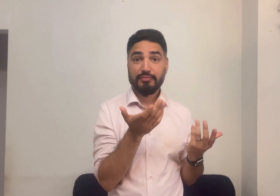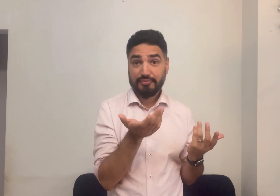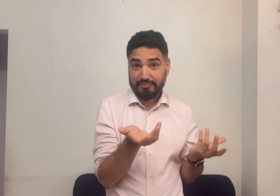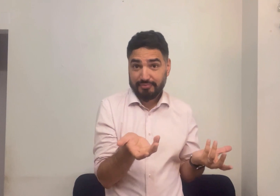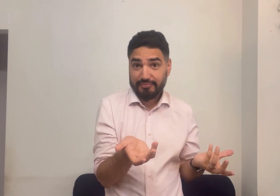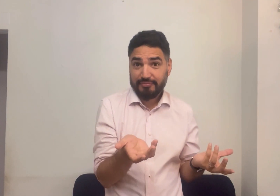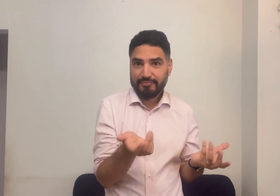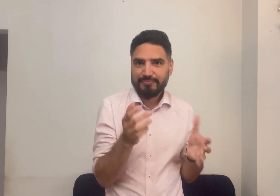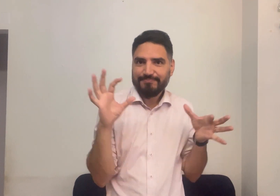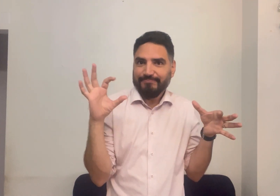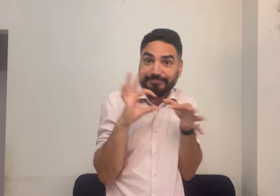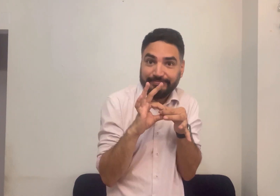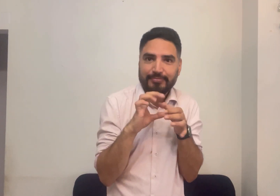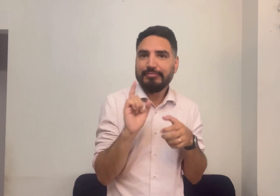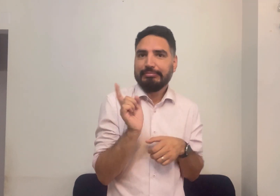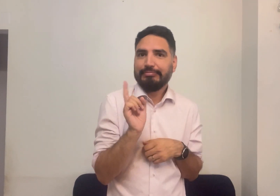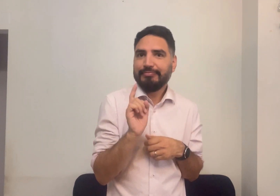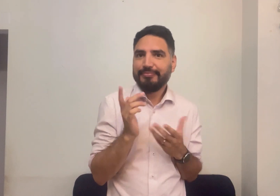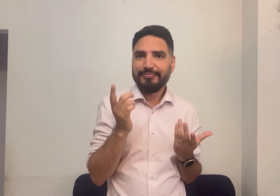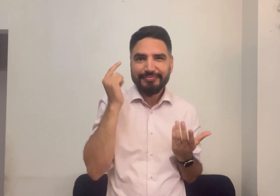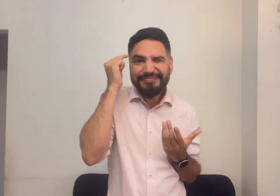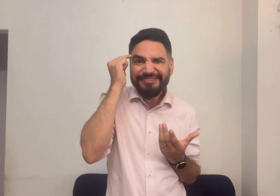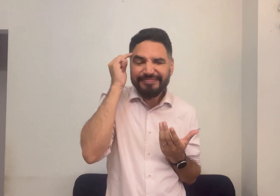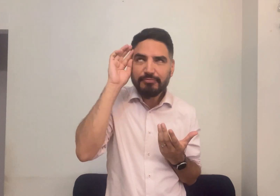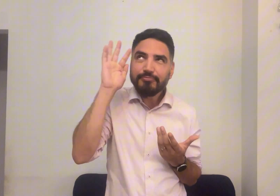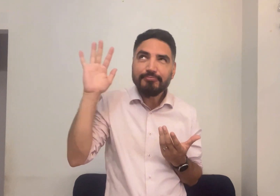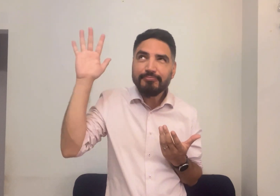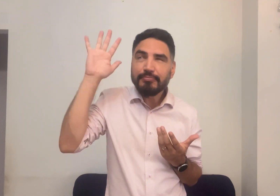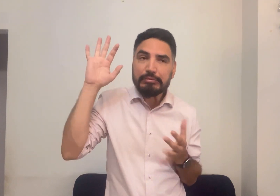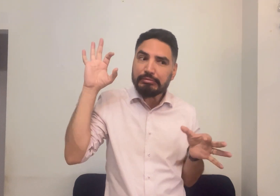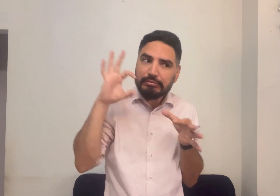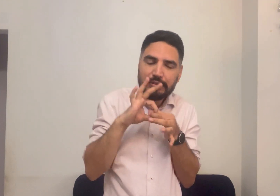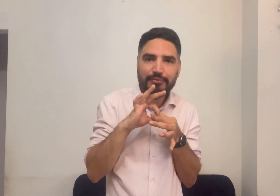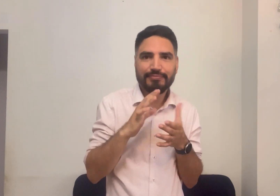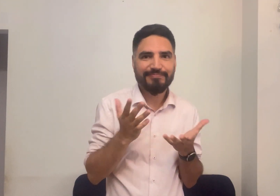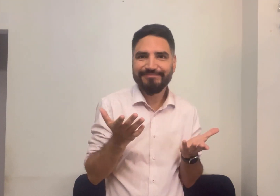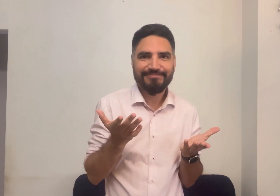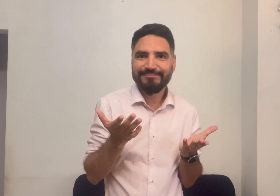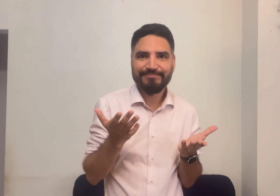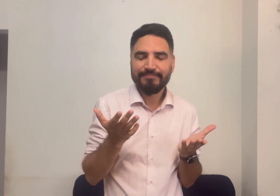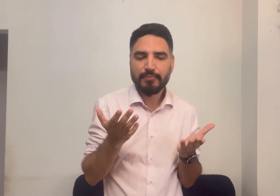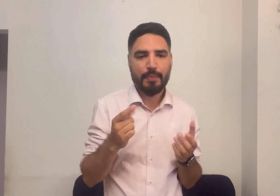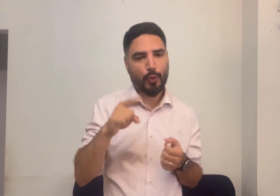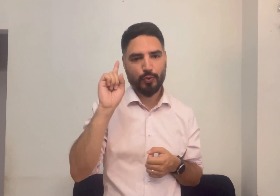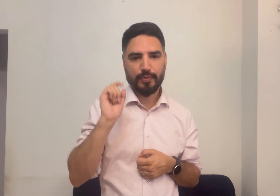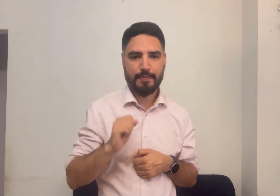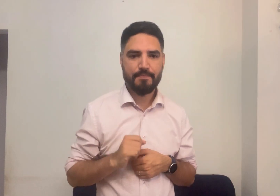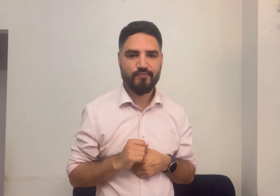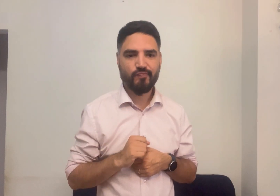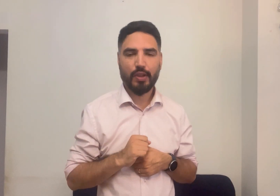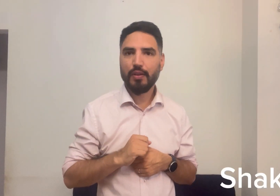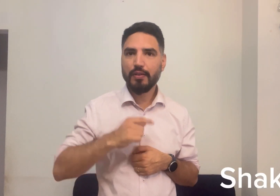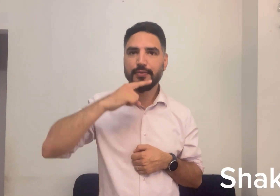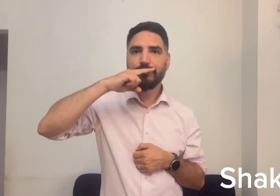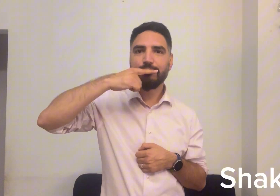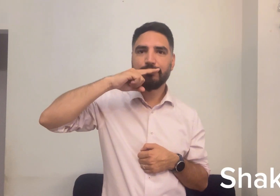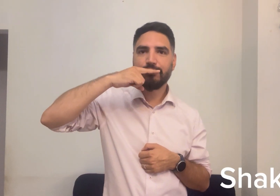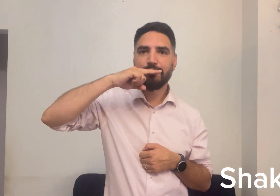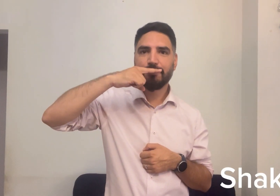there's not visual similarity between the sign and its referent. One more, the